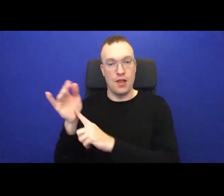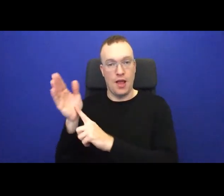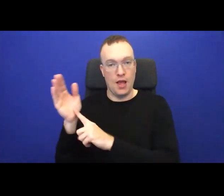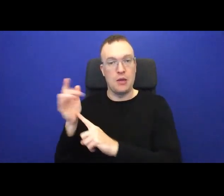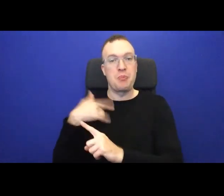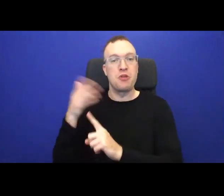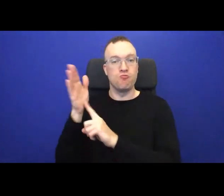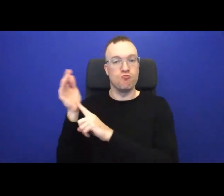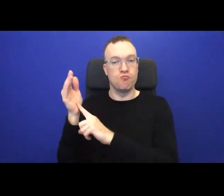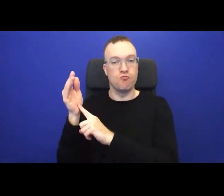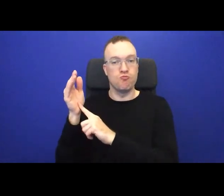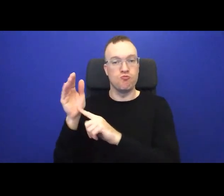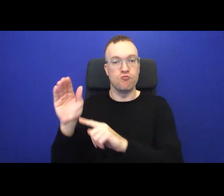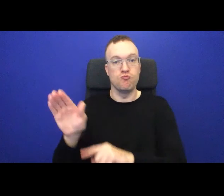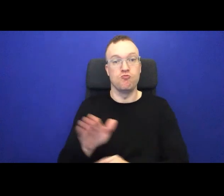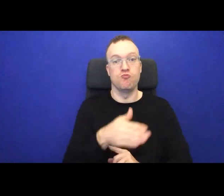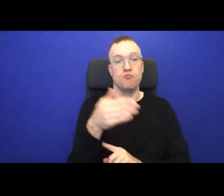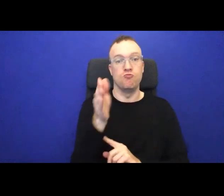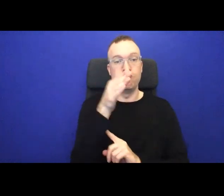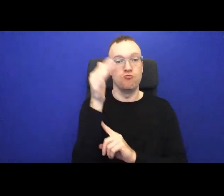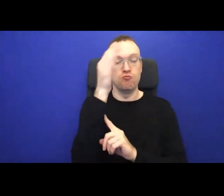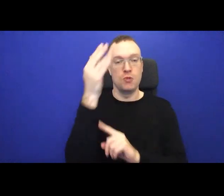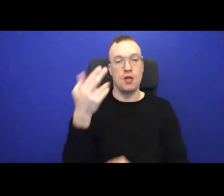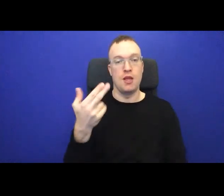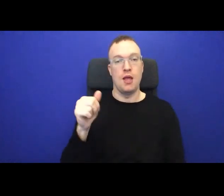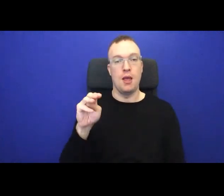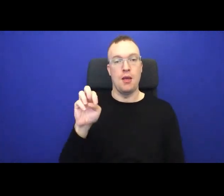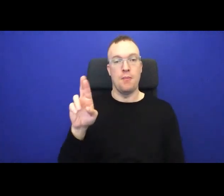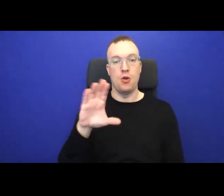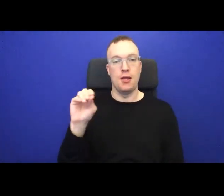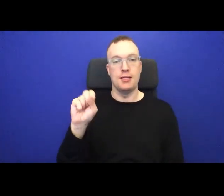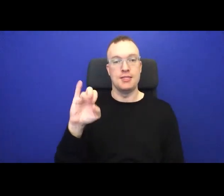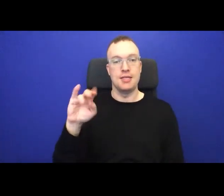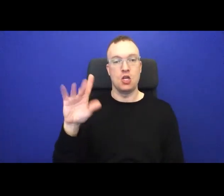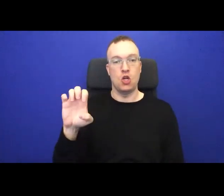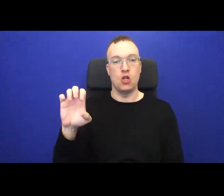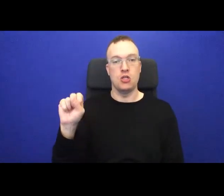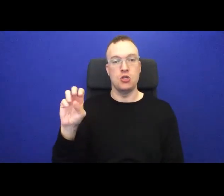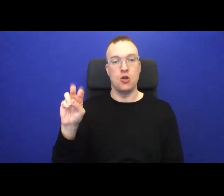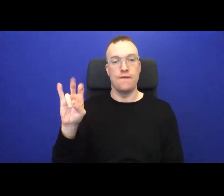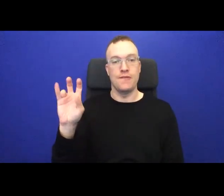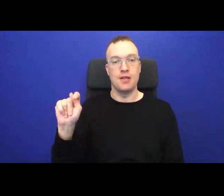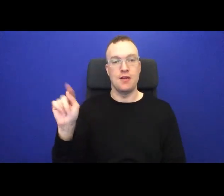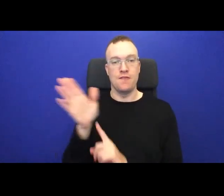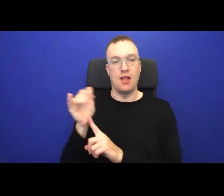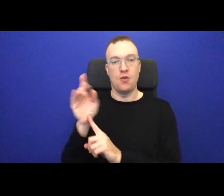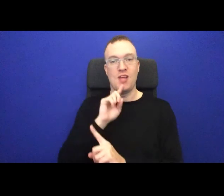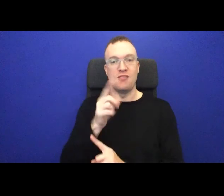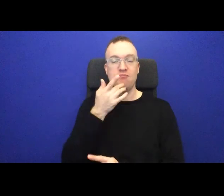there, and raised the hammer and sickle, the Soviet flag there, Really, it's very unfortunate